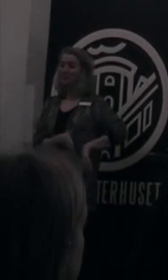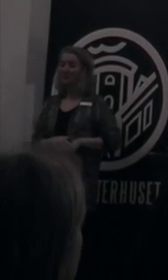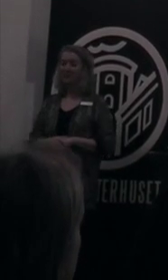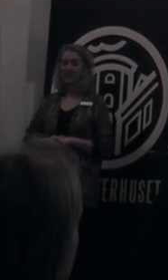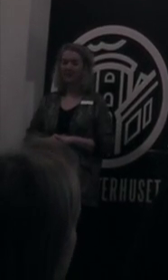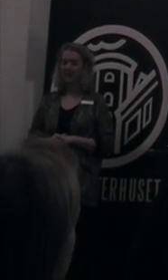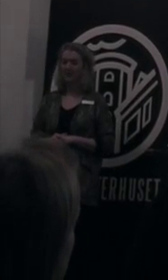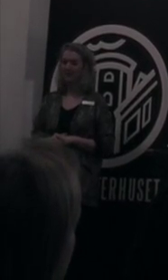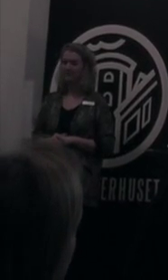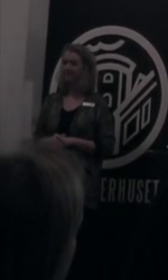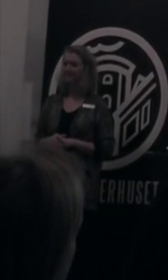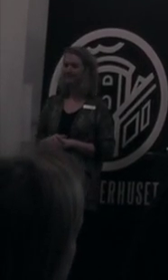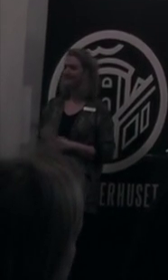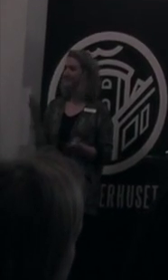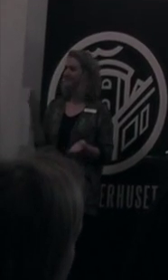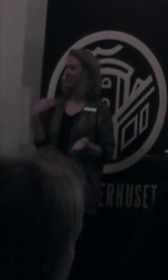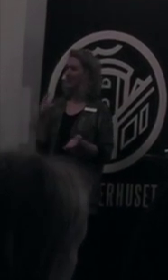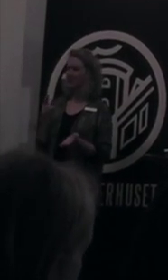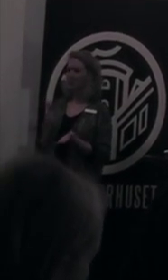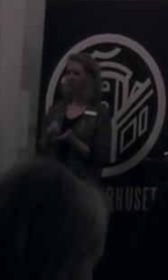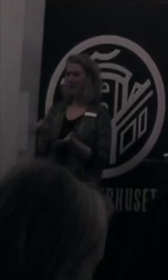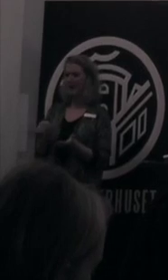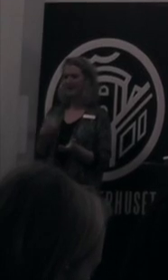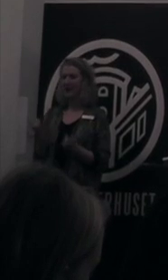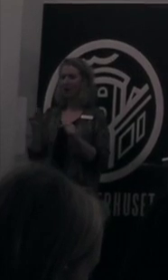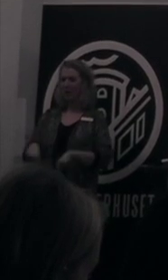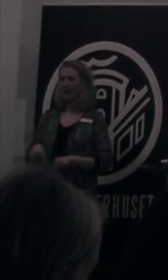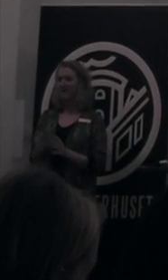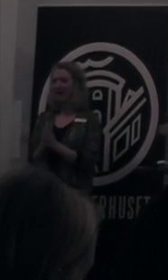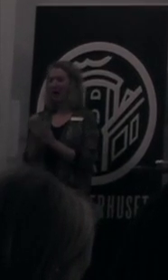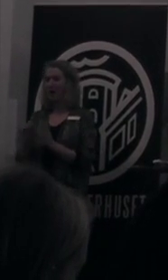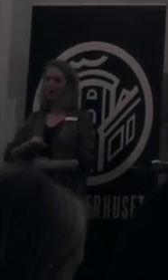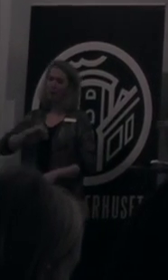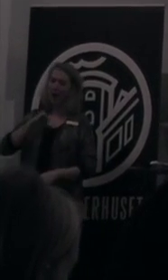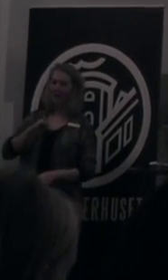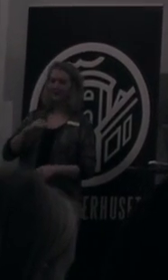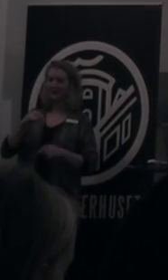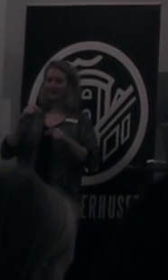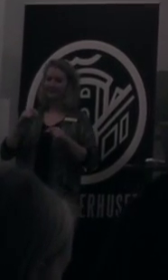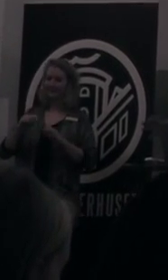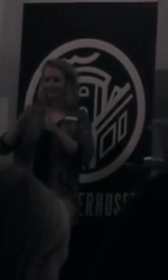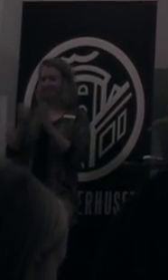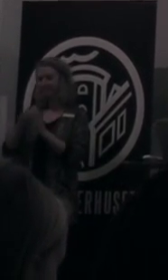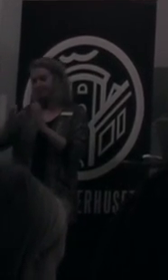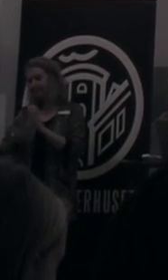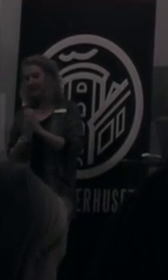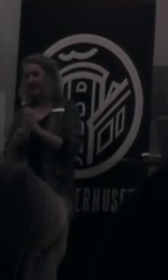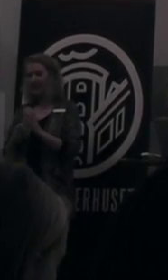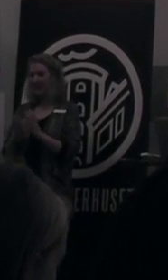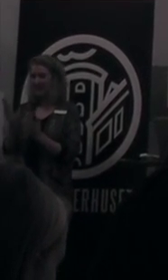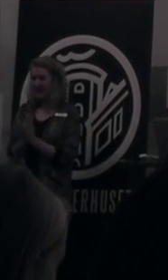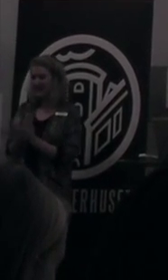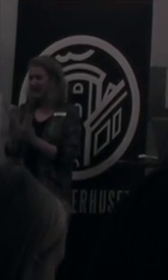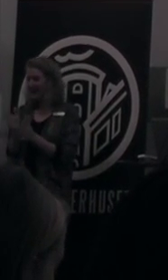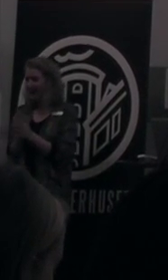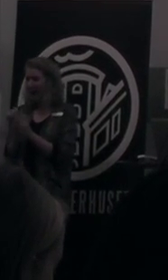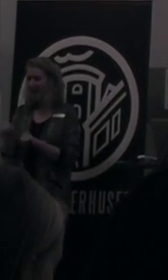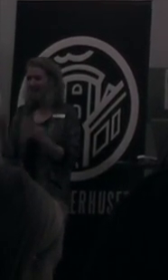I was asked to come and talk about prides and prides around the world. So I'm not 100% clear what I'm going to talk